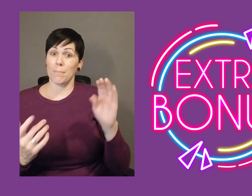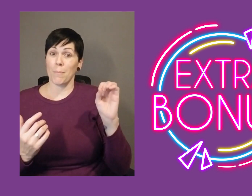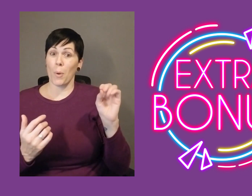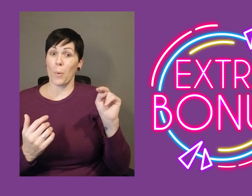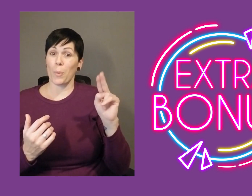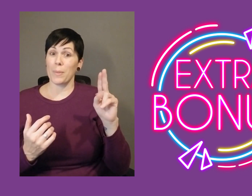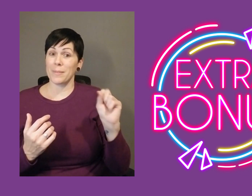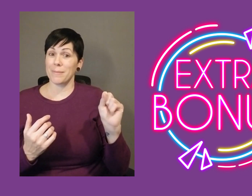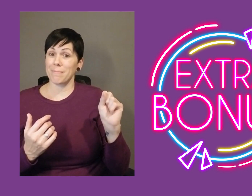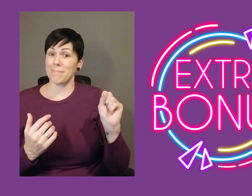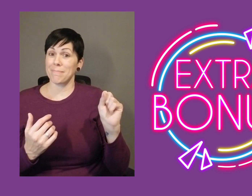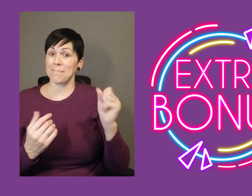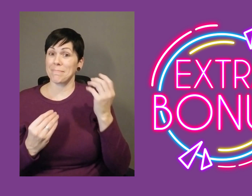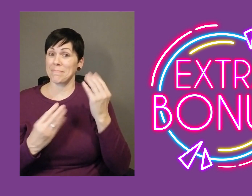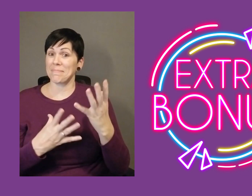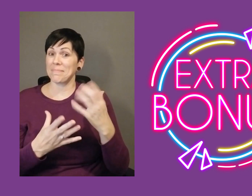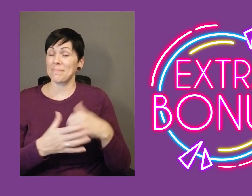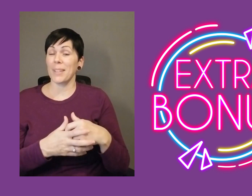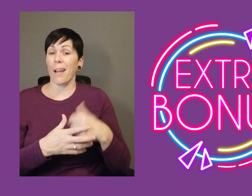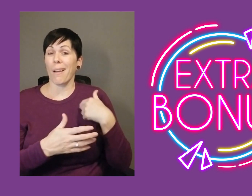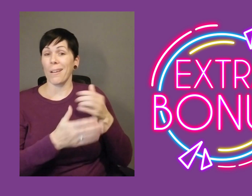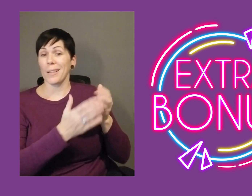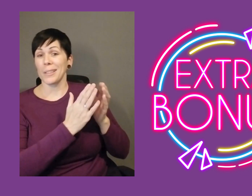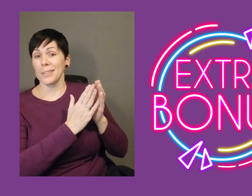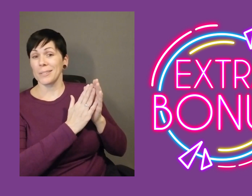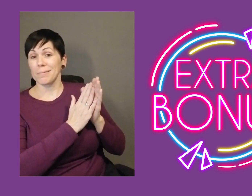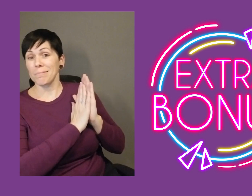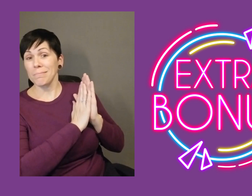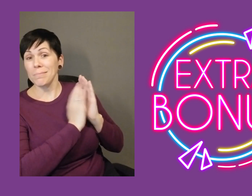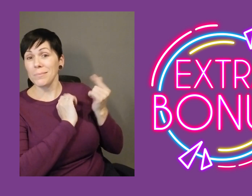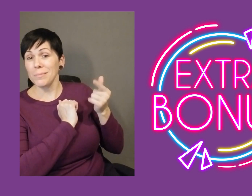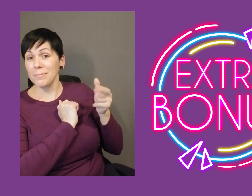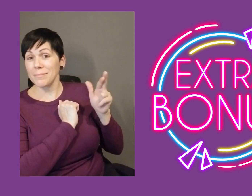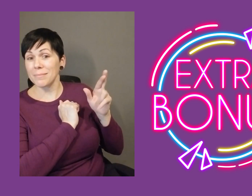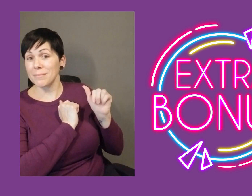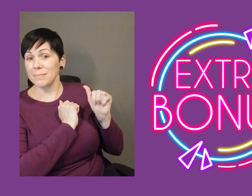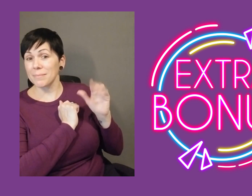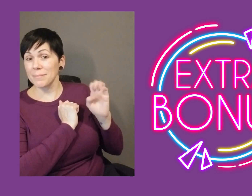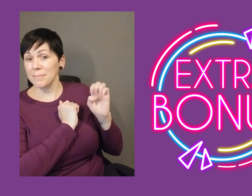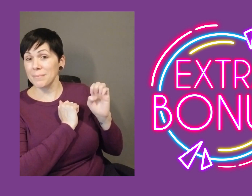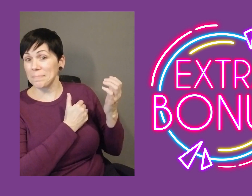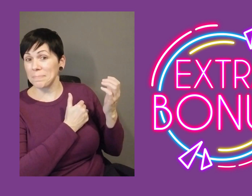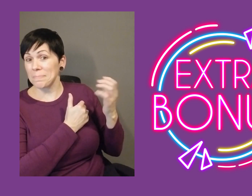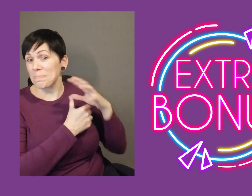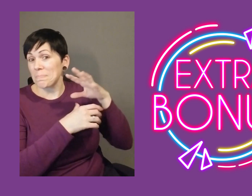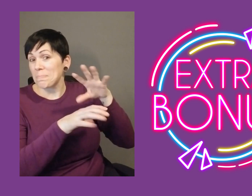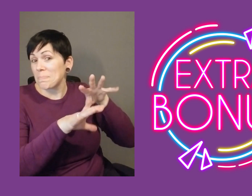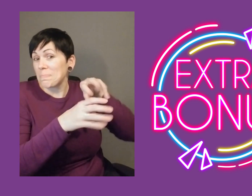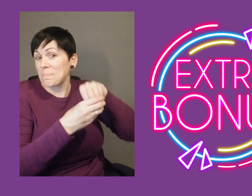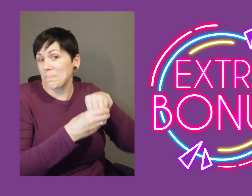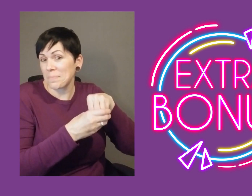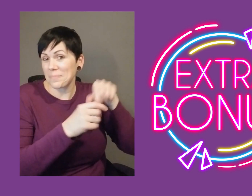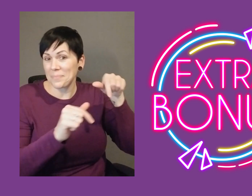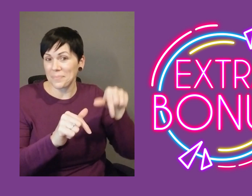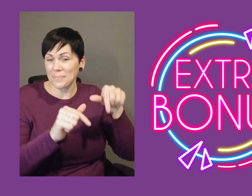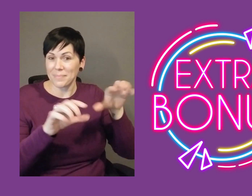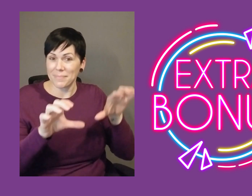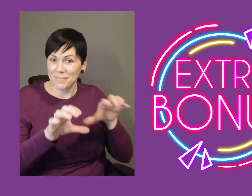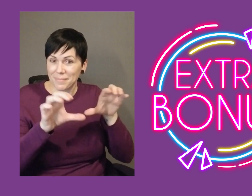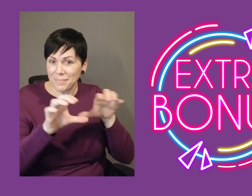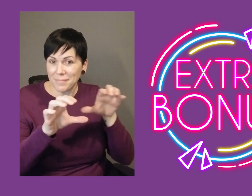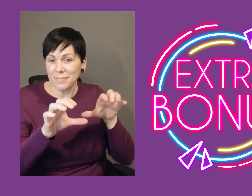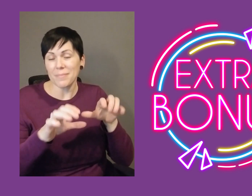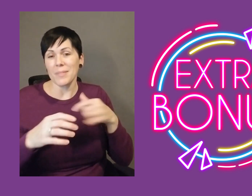Okay, here's some bonus material. I asked Grace if she would do this. So I did my 20,